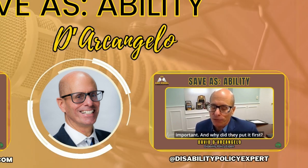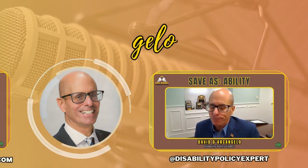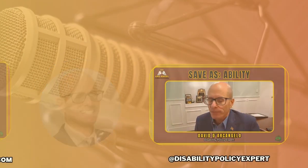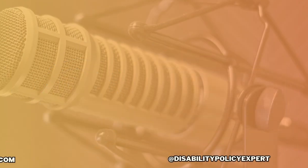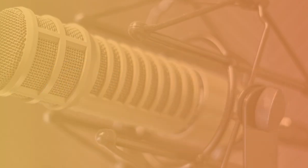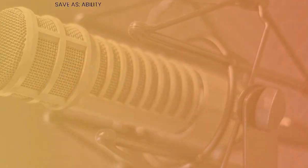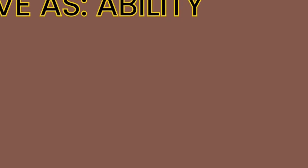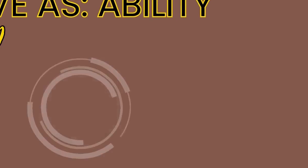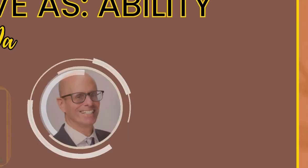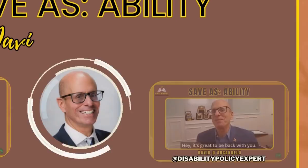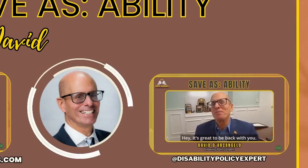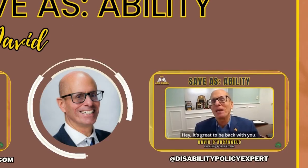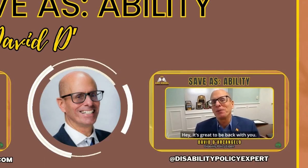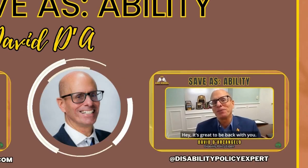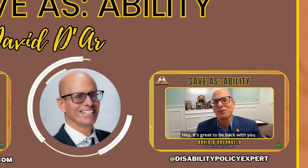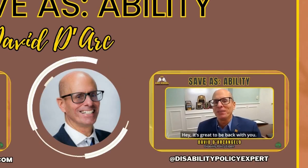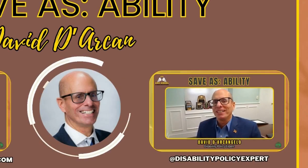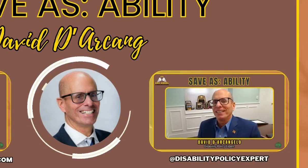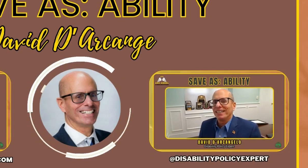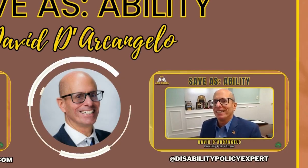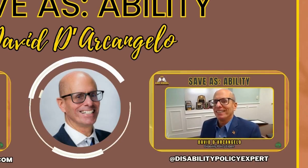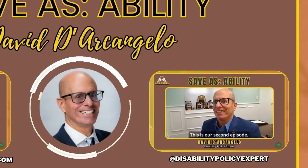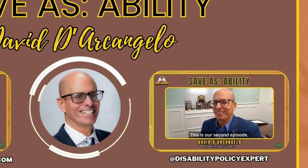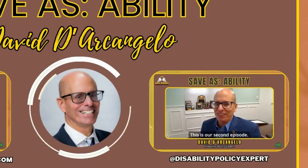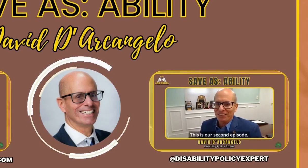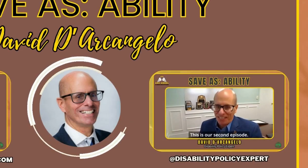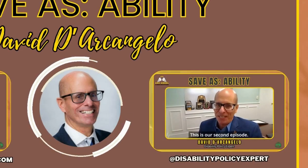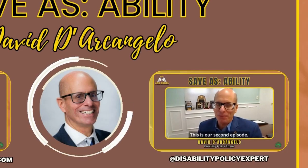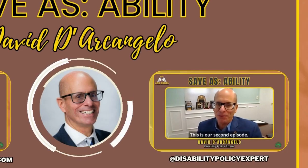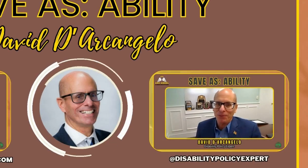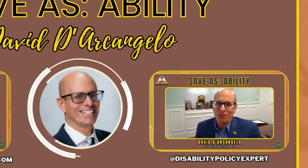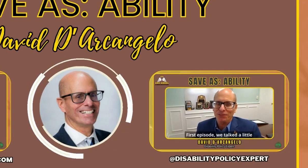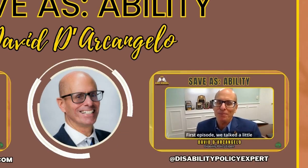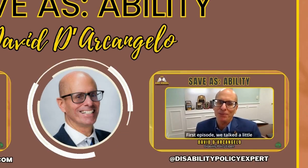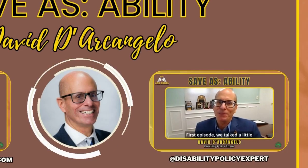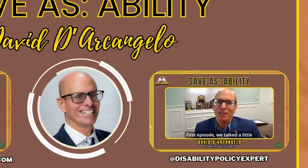as Ability lives within a network of podcasts located at